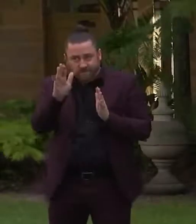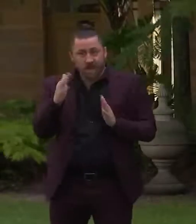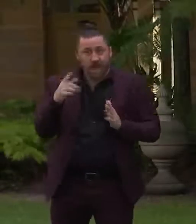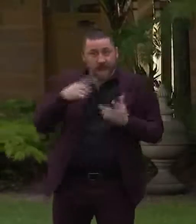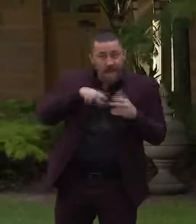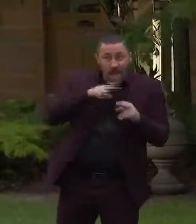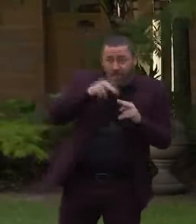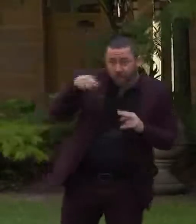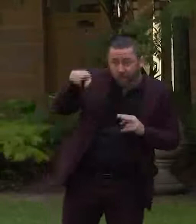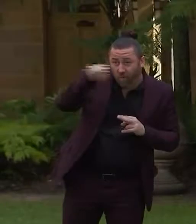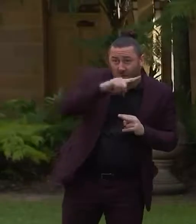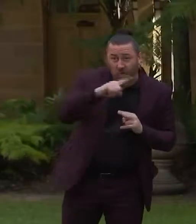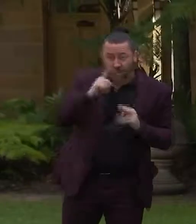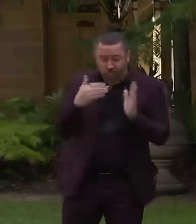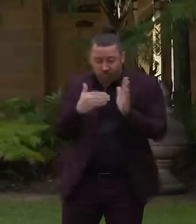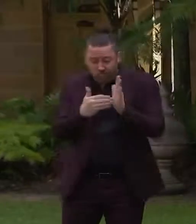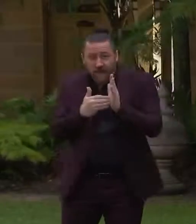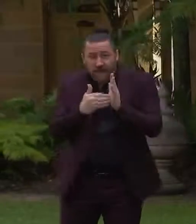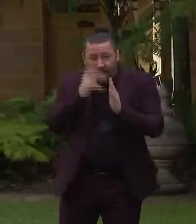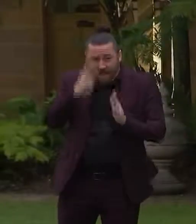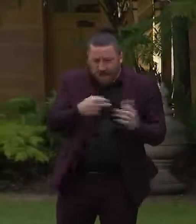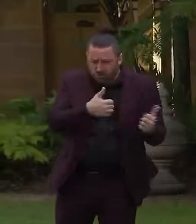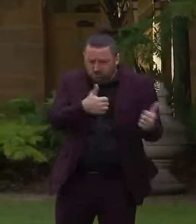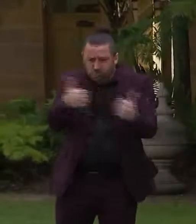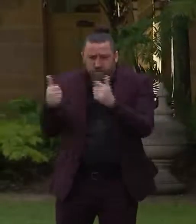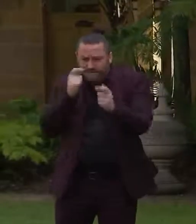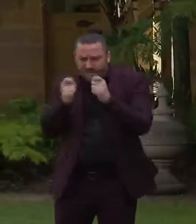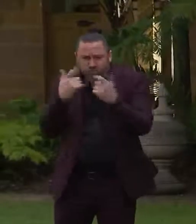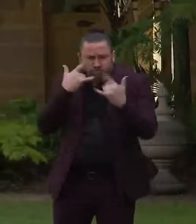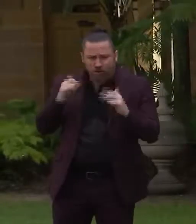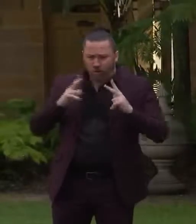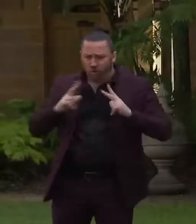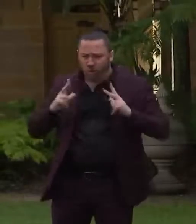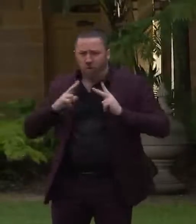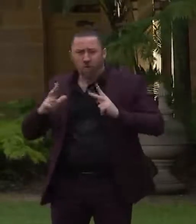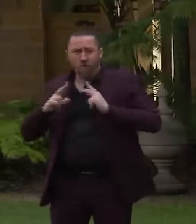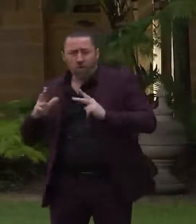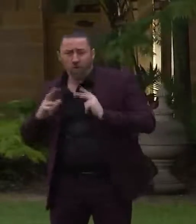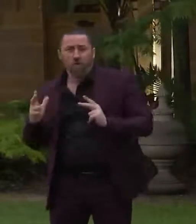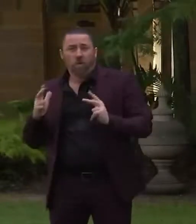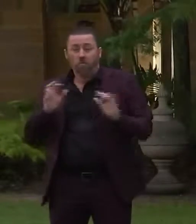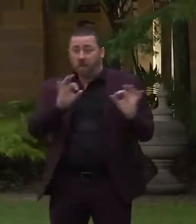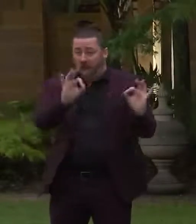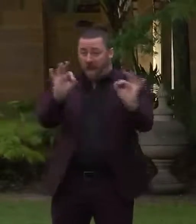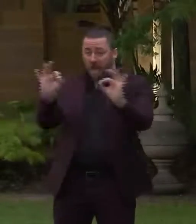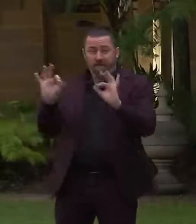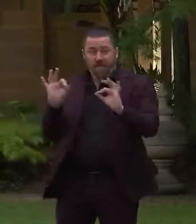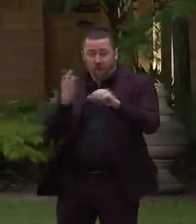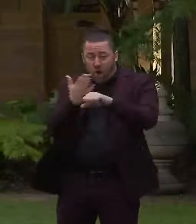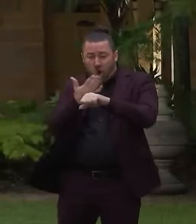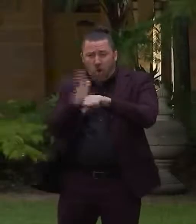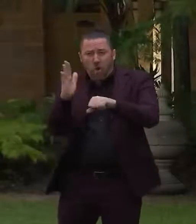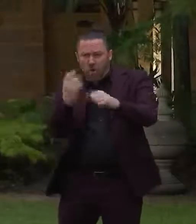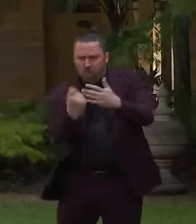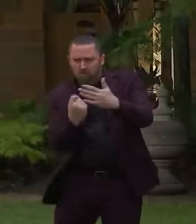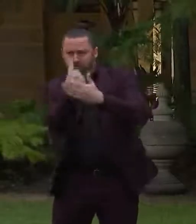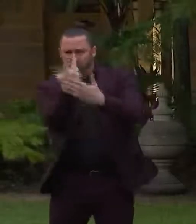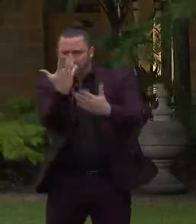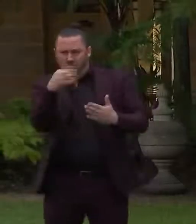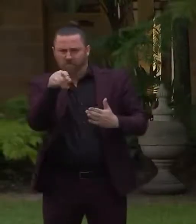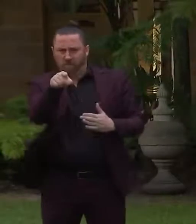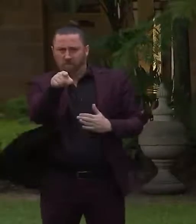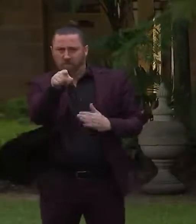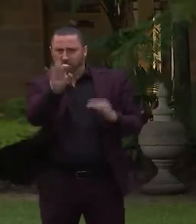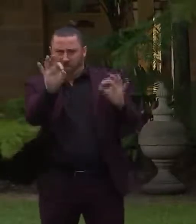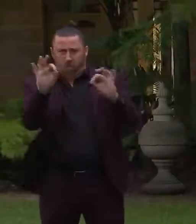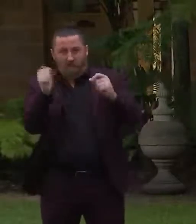see very good testing rates across Queensland and we don't see any unlinked community transmission, the signs for Easter are